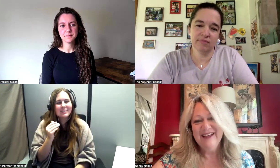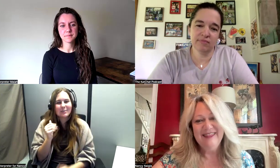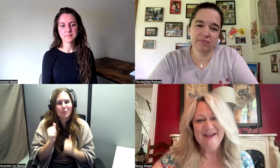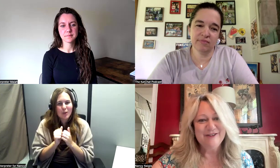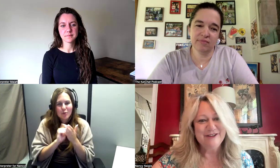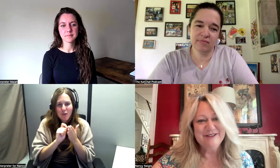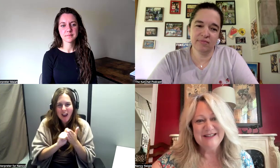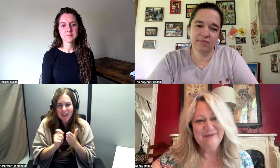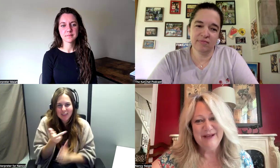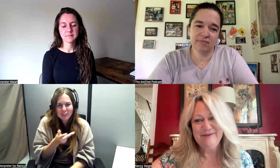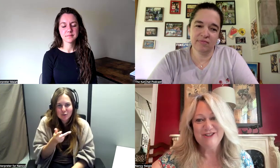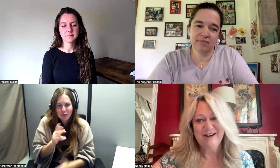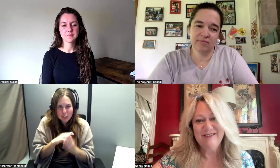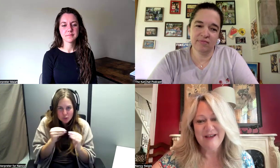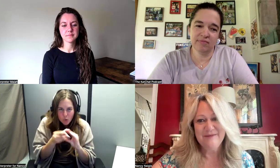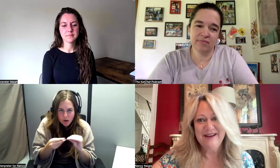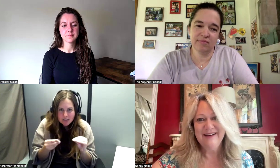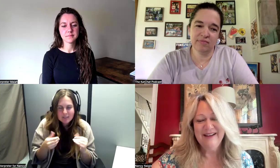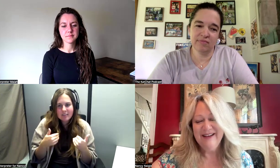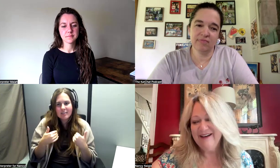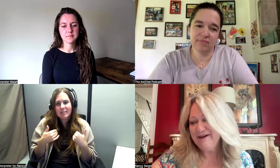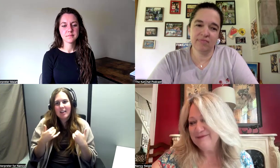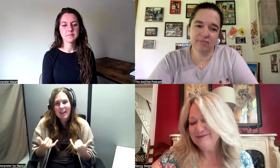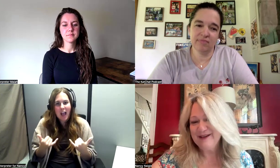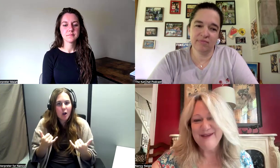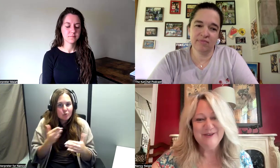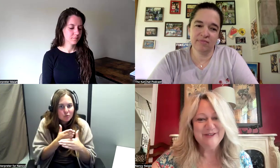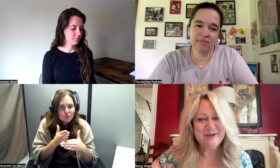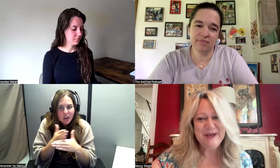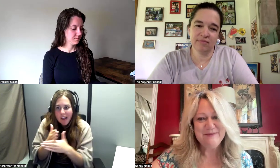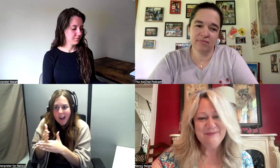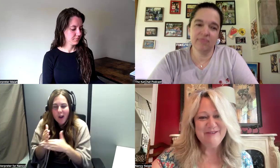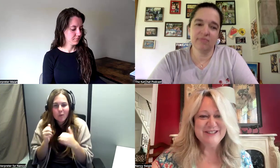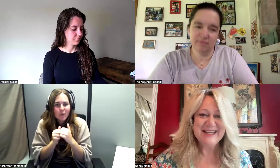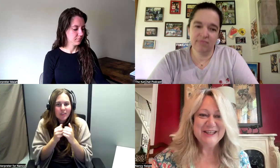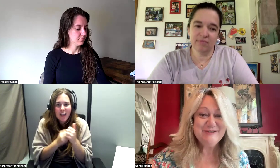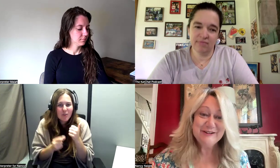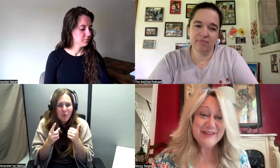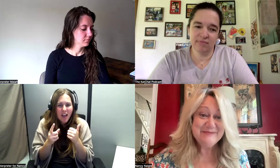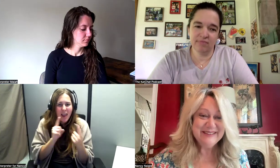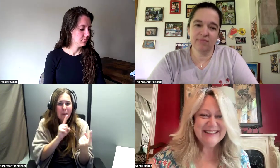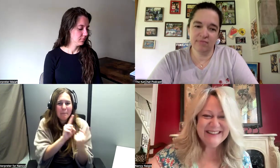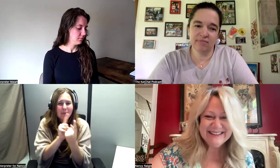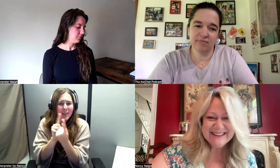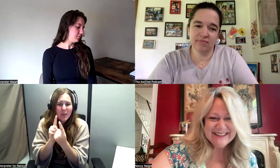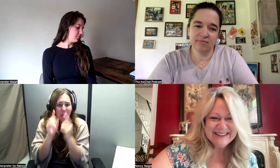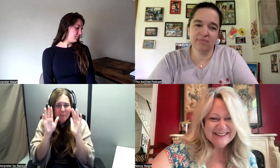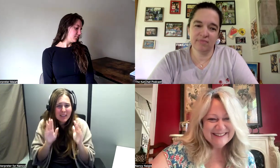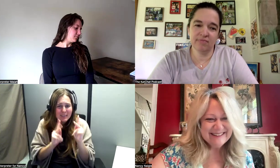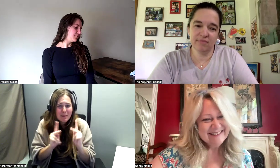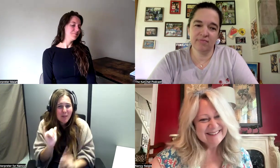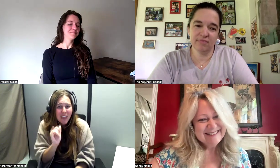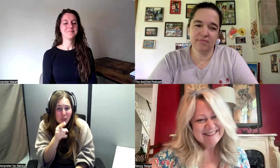so thankful to be able to share them and meet wonderful people and make friends like you through them.